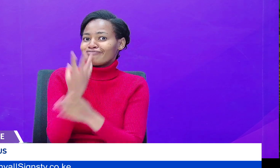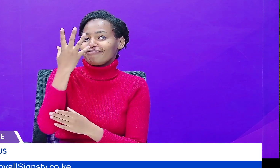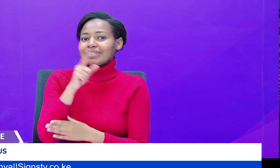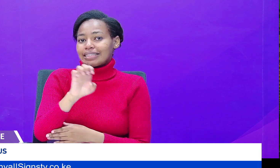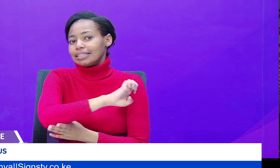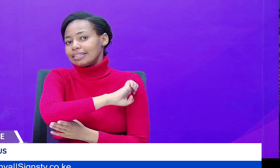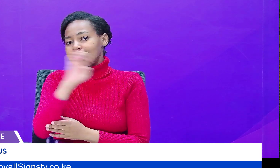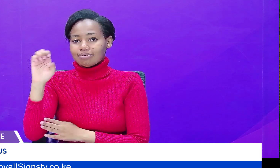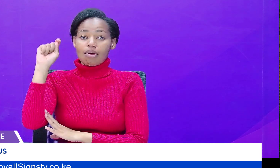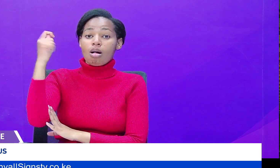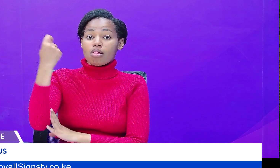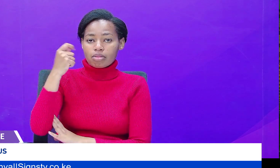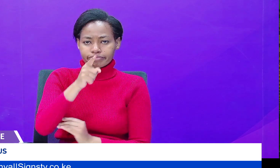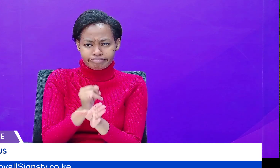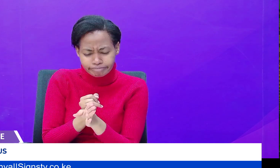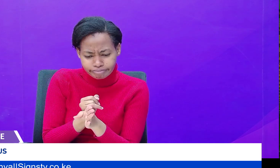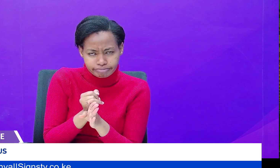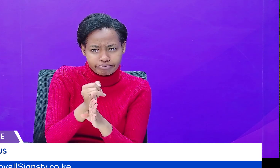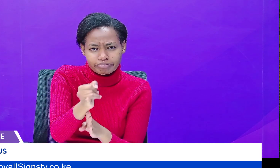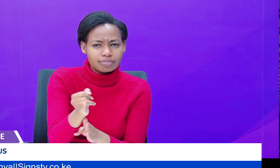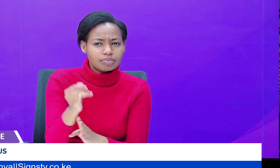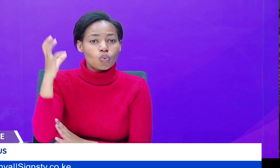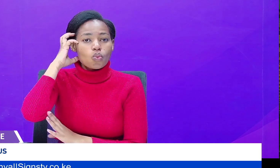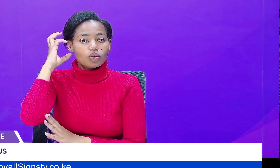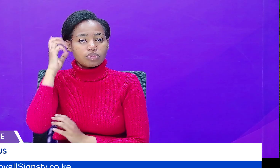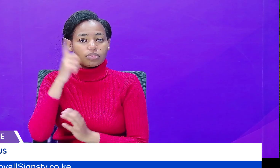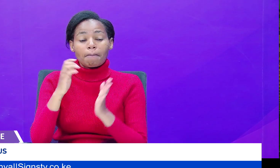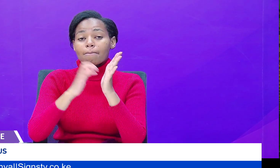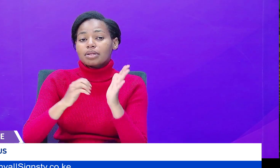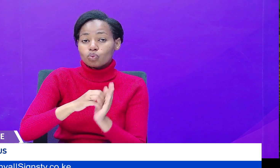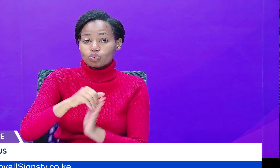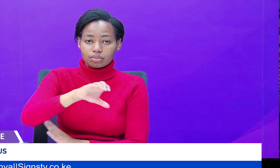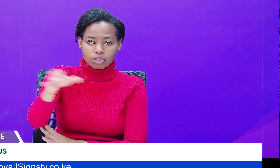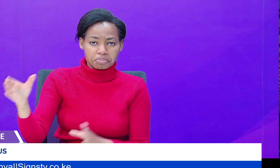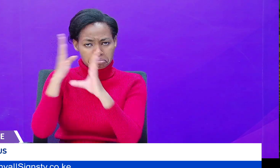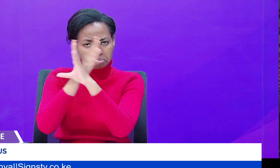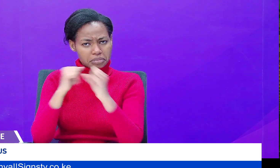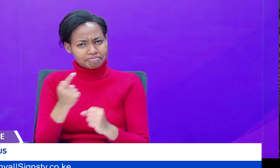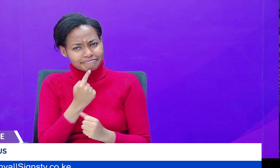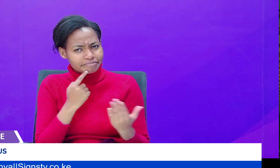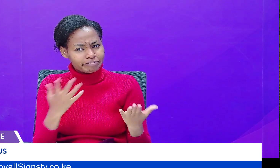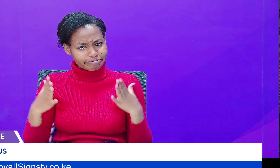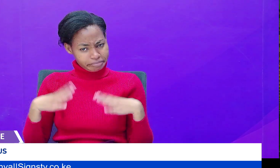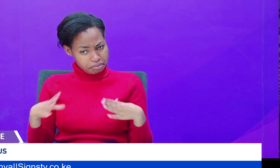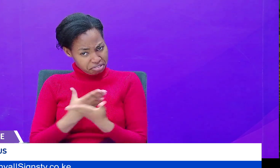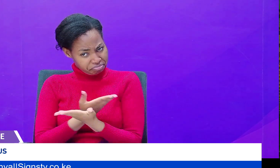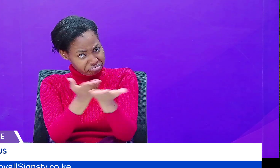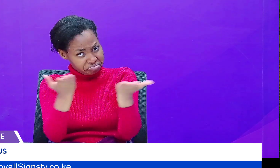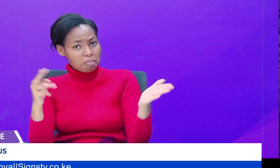Speaking during the launch of the Eastern Kenya Integrated College in Machakos County, the president told the residents